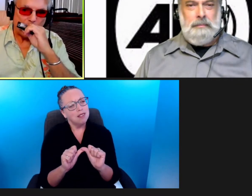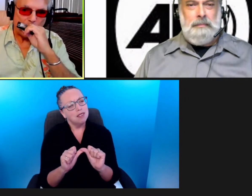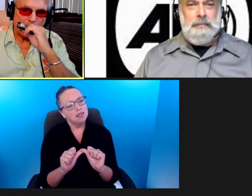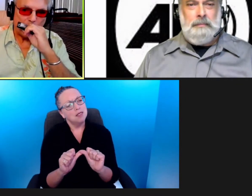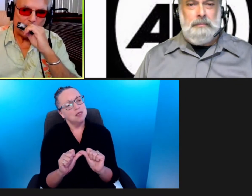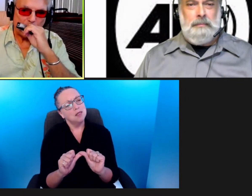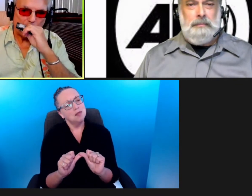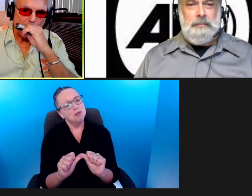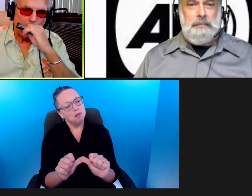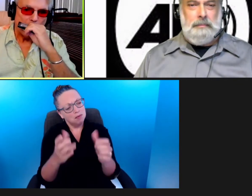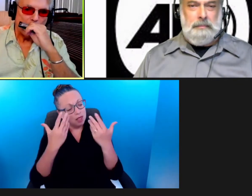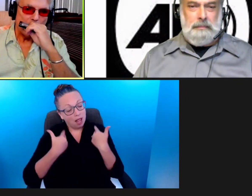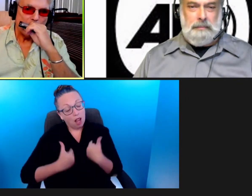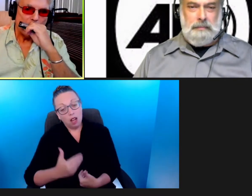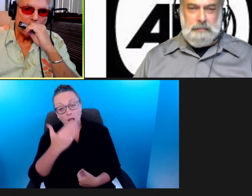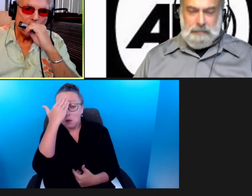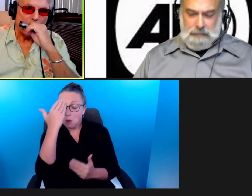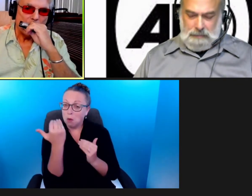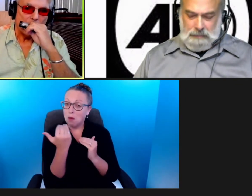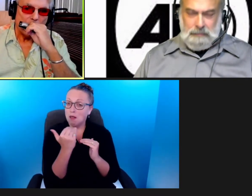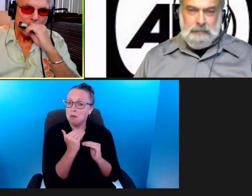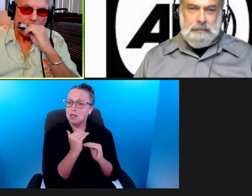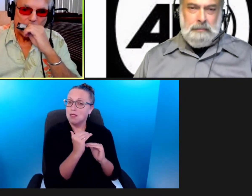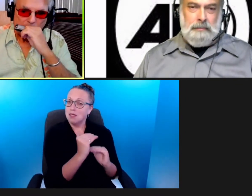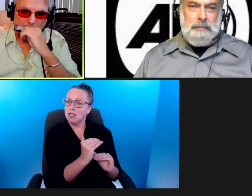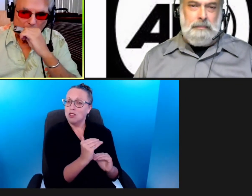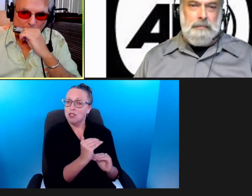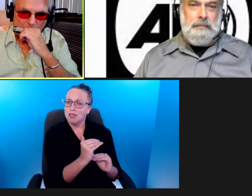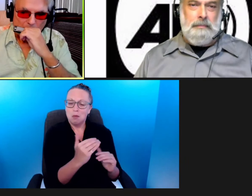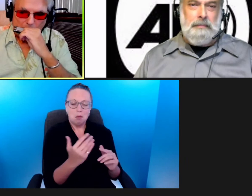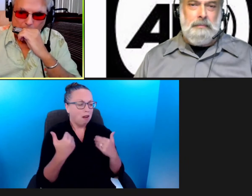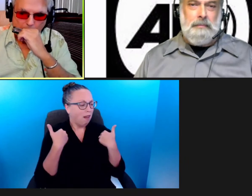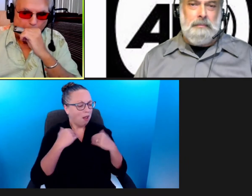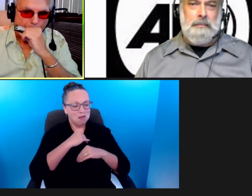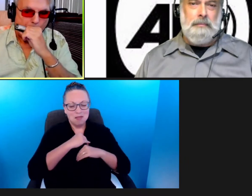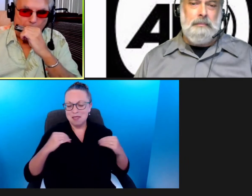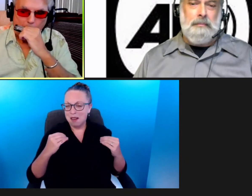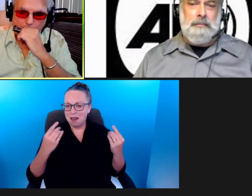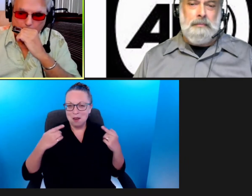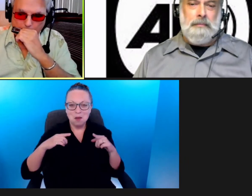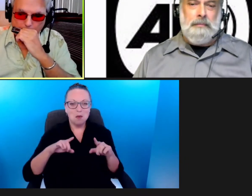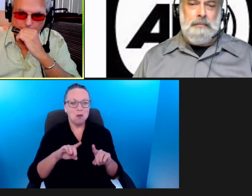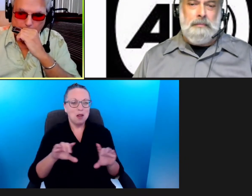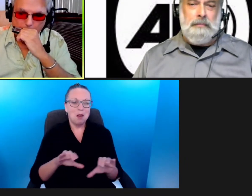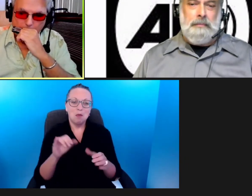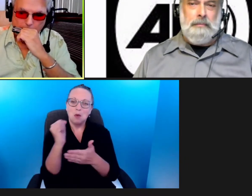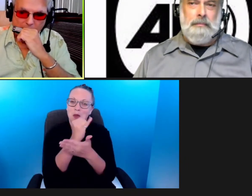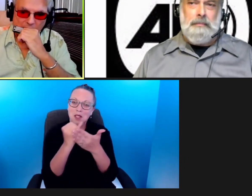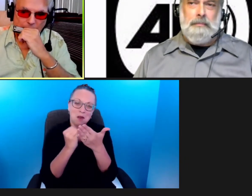I know no limitation when I'm free with my heart.